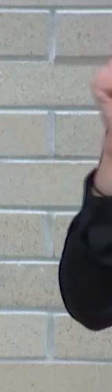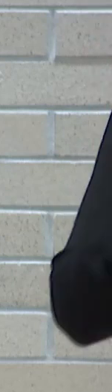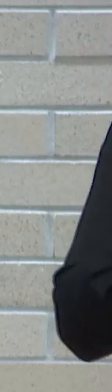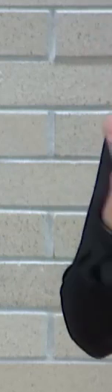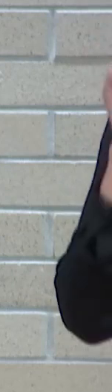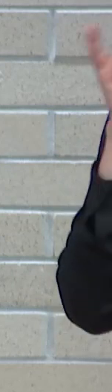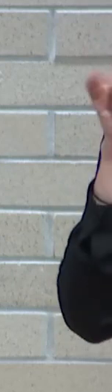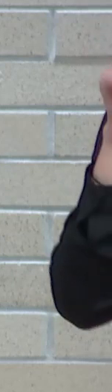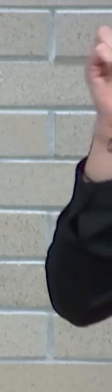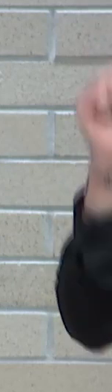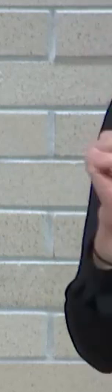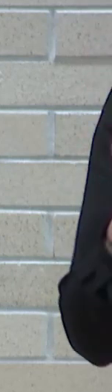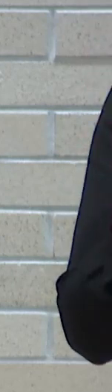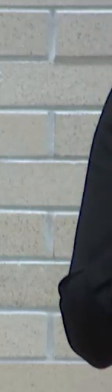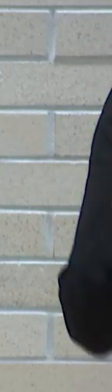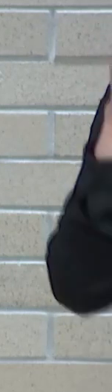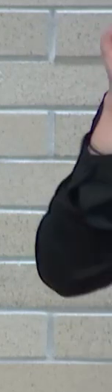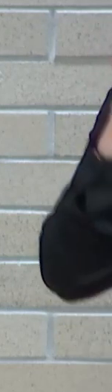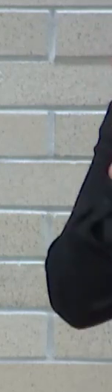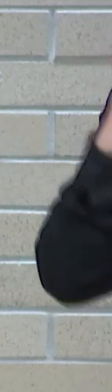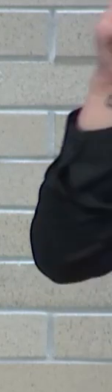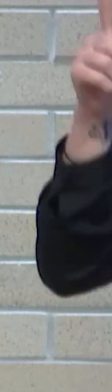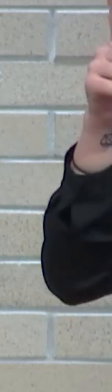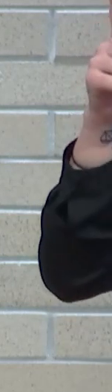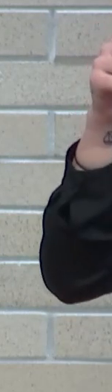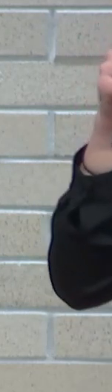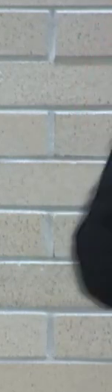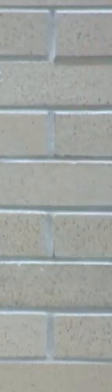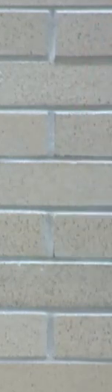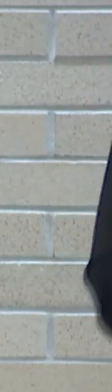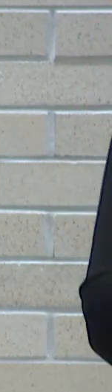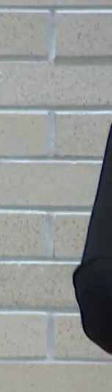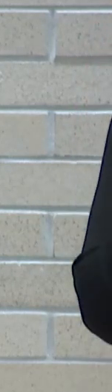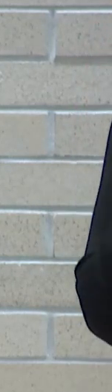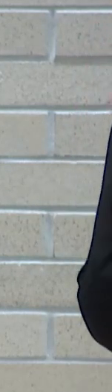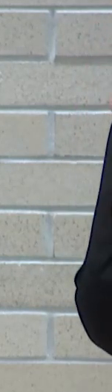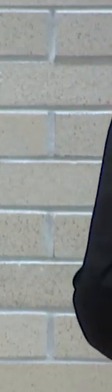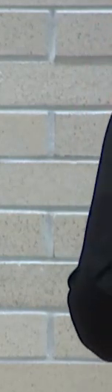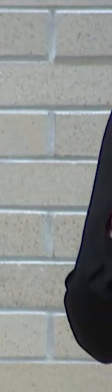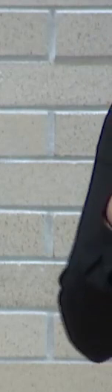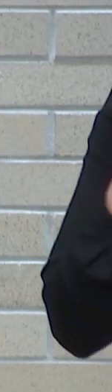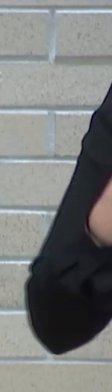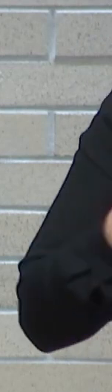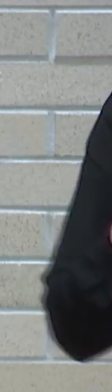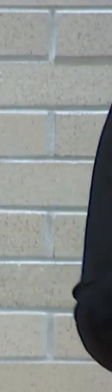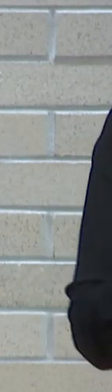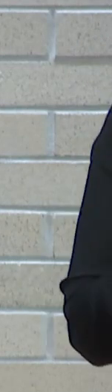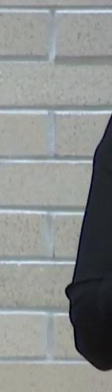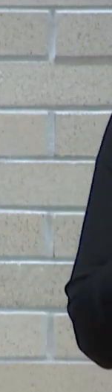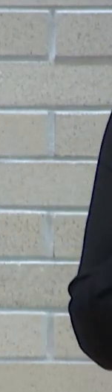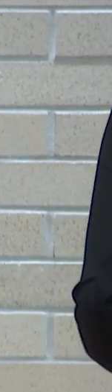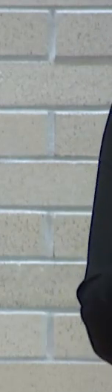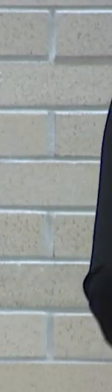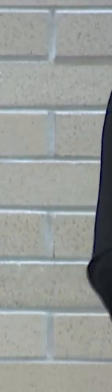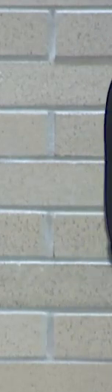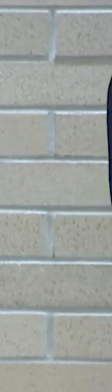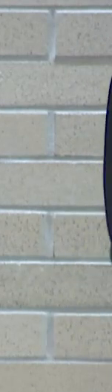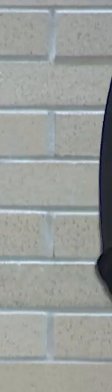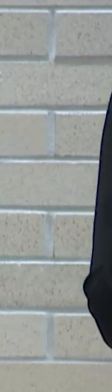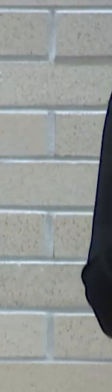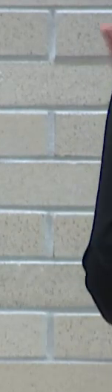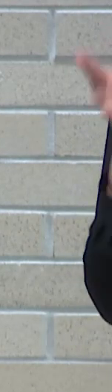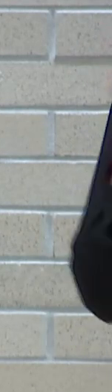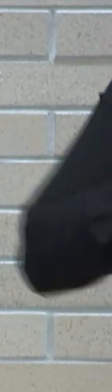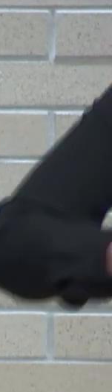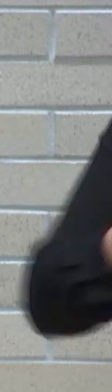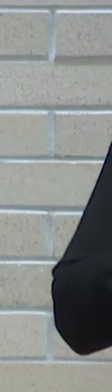the opportunity to attend Orange Moon, a neo-soul event. We were in awe of Andrea's performance. And before she joins us on the stage,